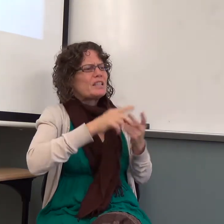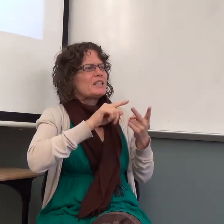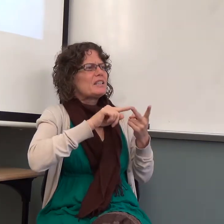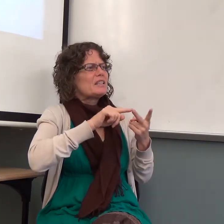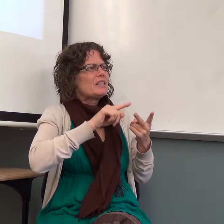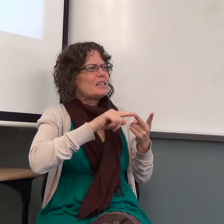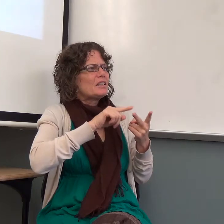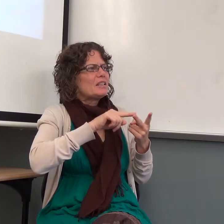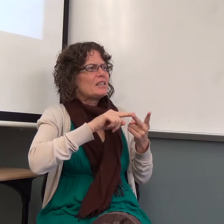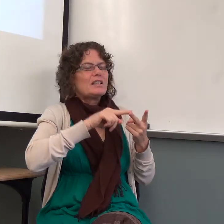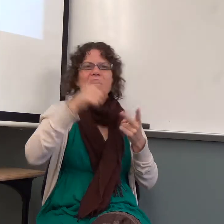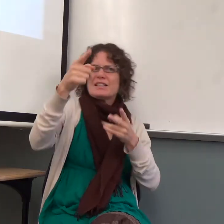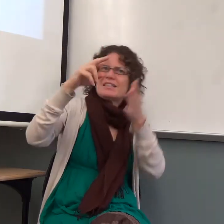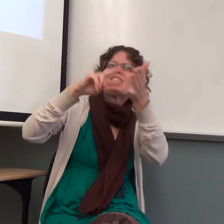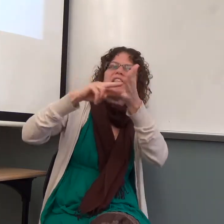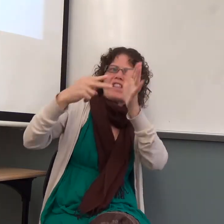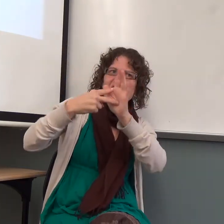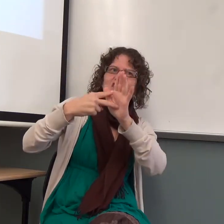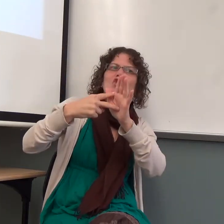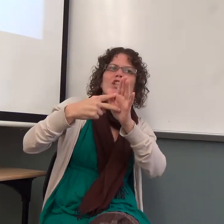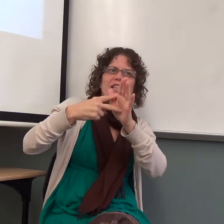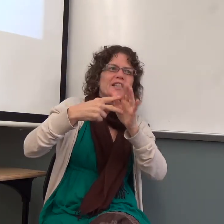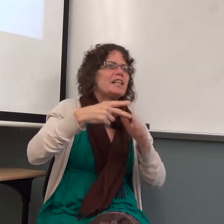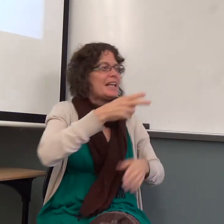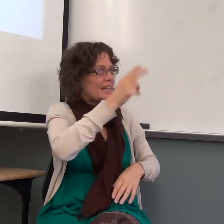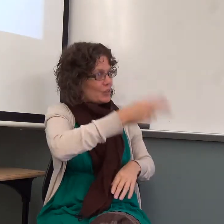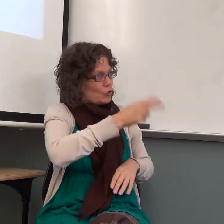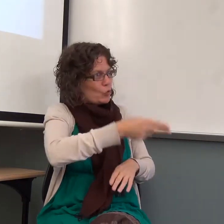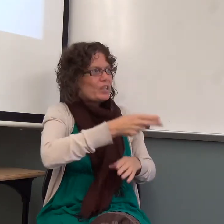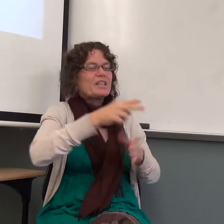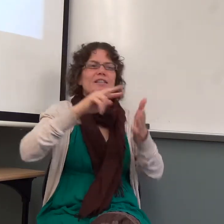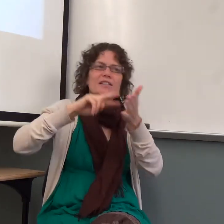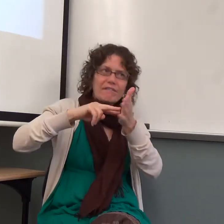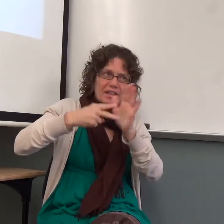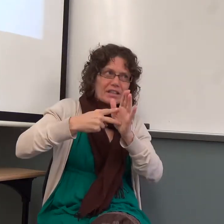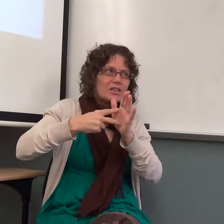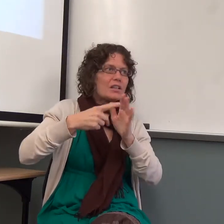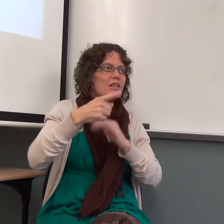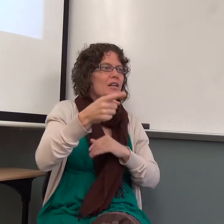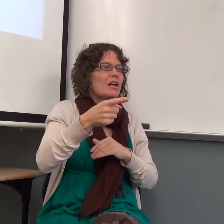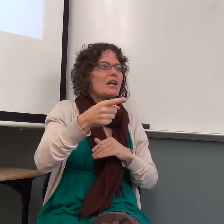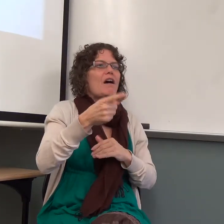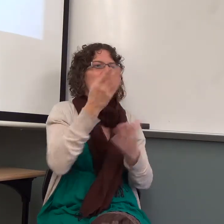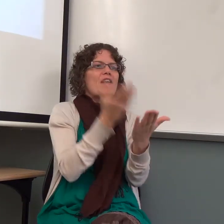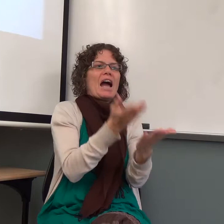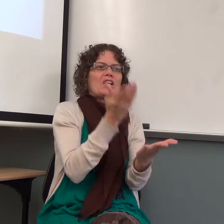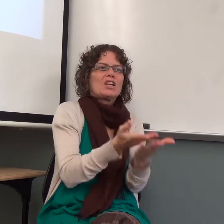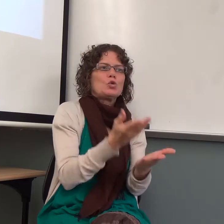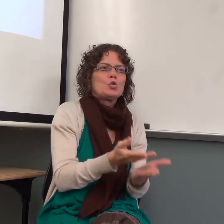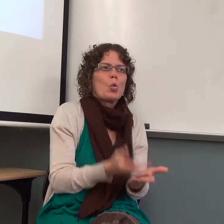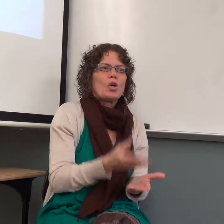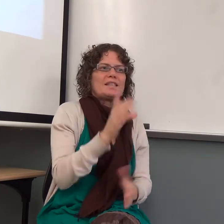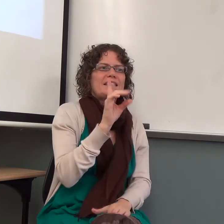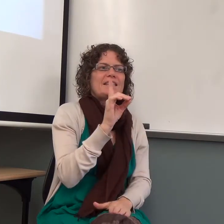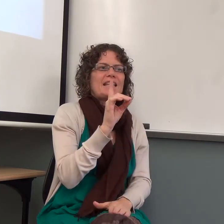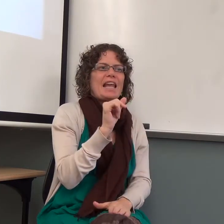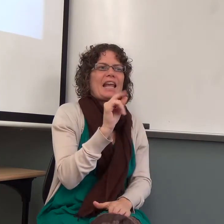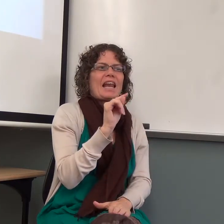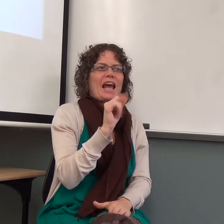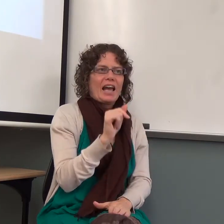Definition. Good. History, definition, Factual data. factual data, all these pieces come together